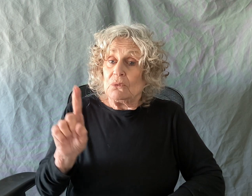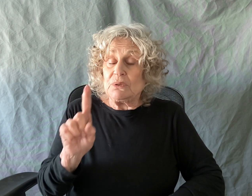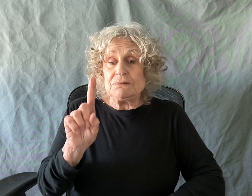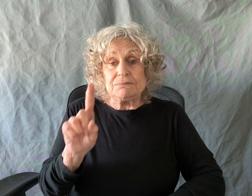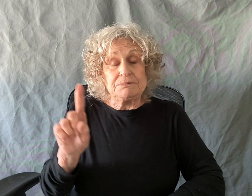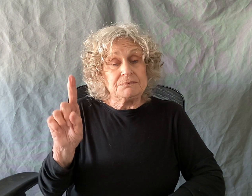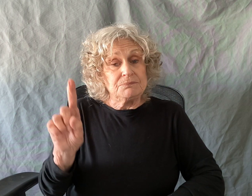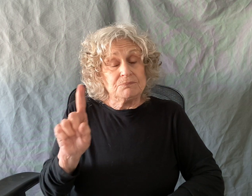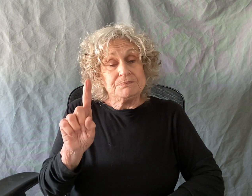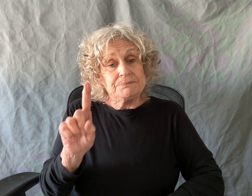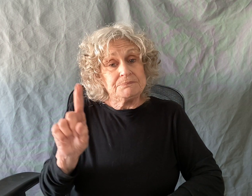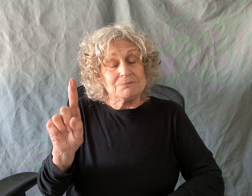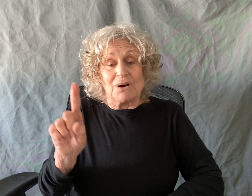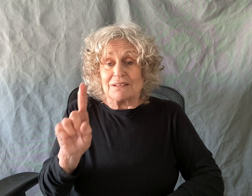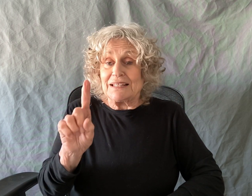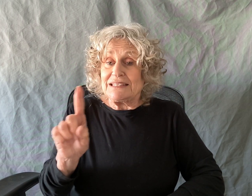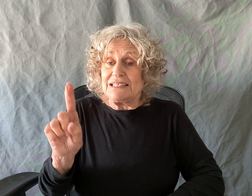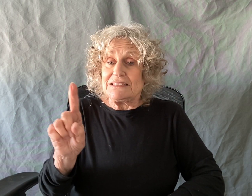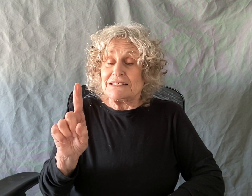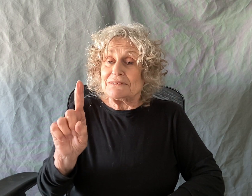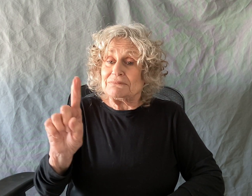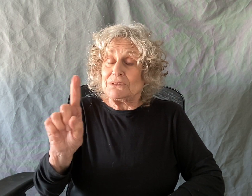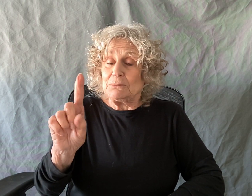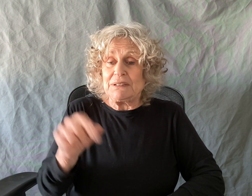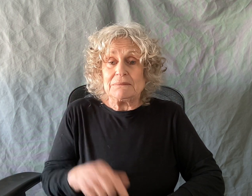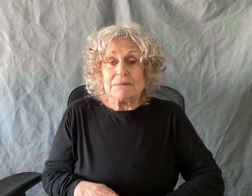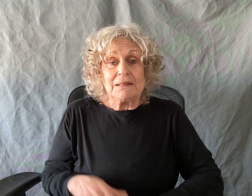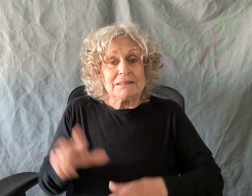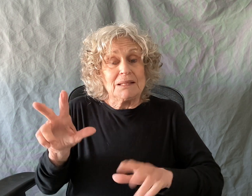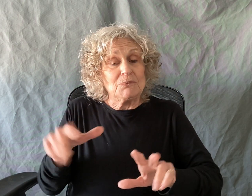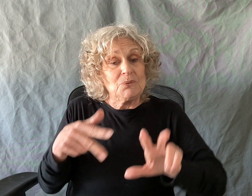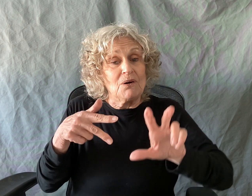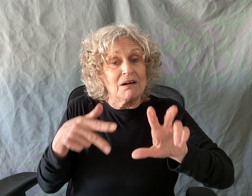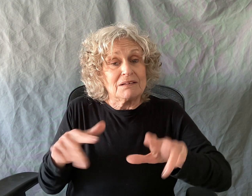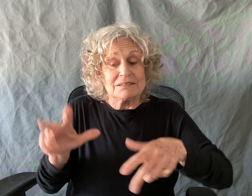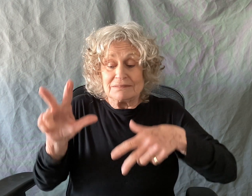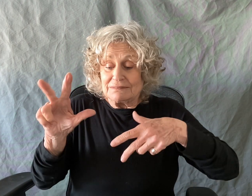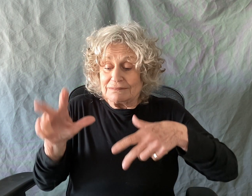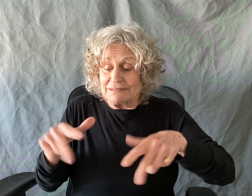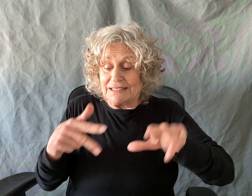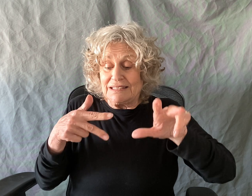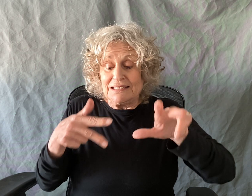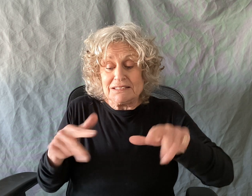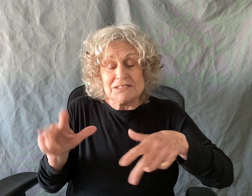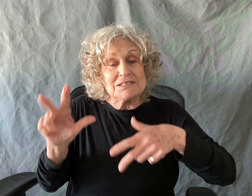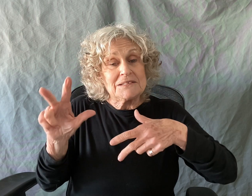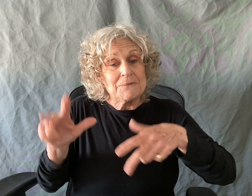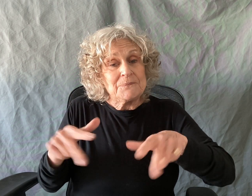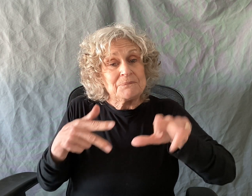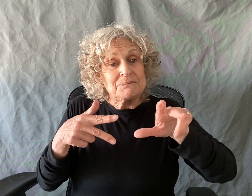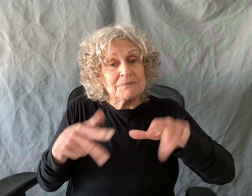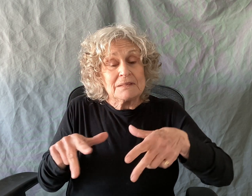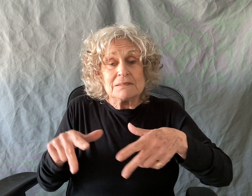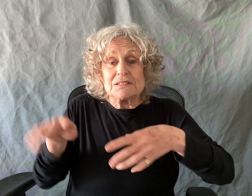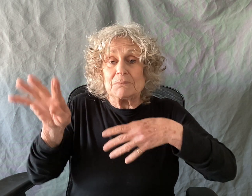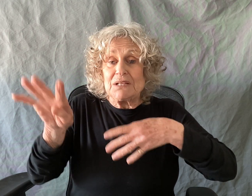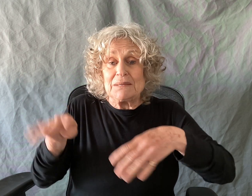We walk like this a little bit. Then we walk like this. Sometimes